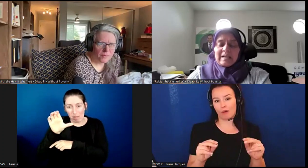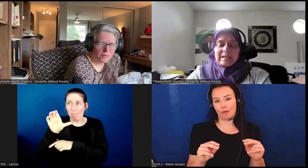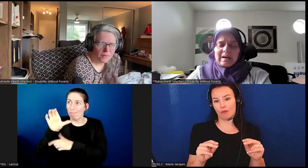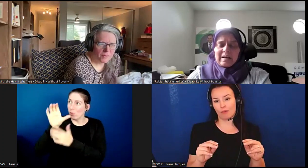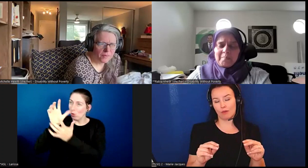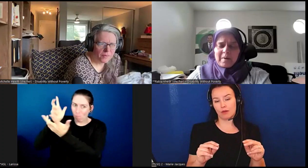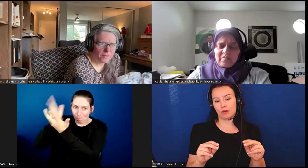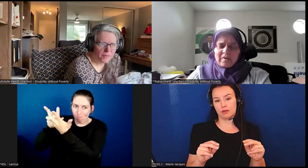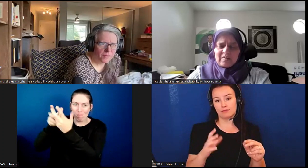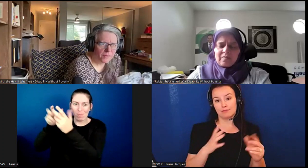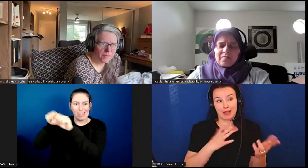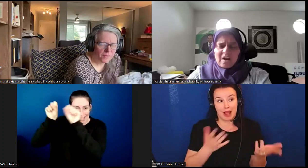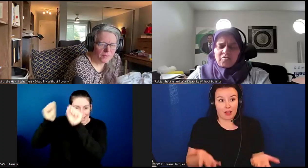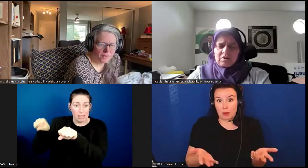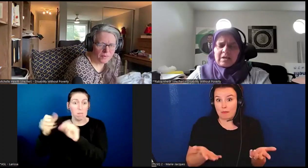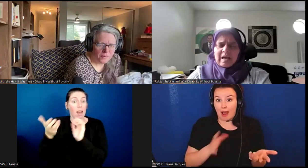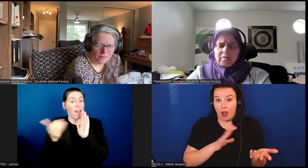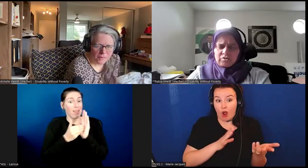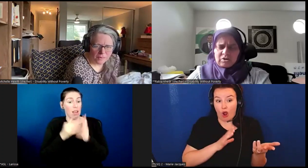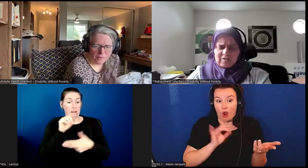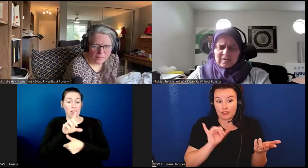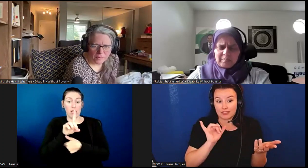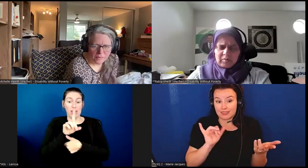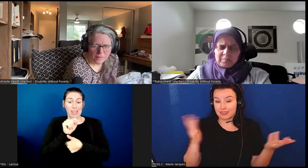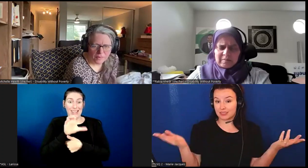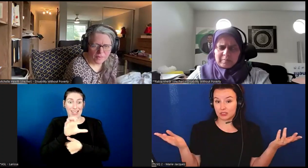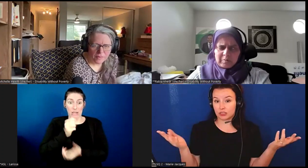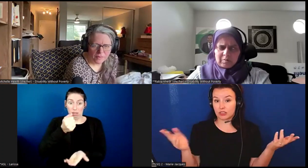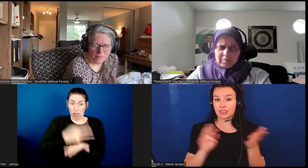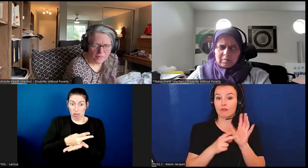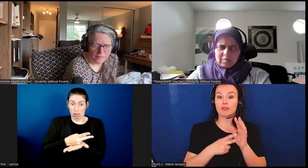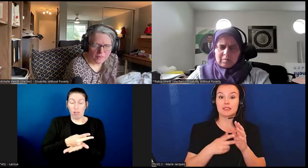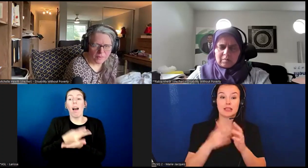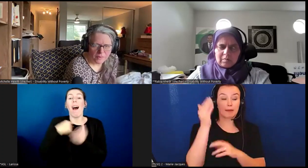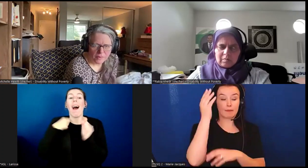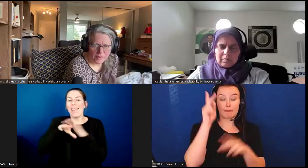get any kind of benefits federally out to disabled people.